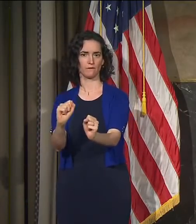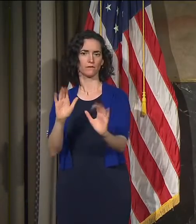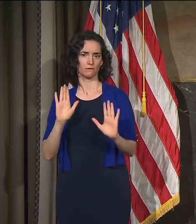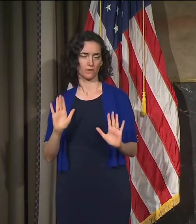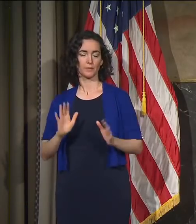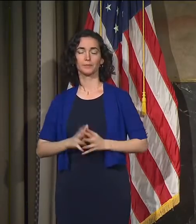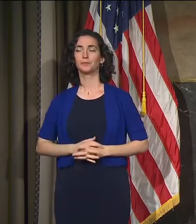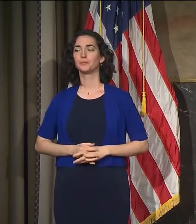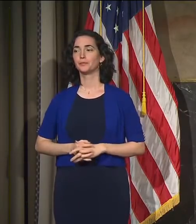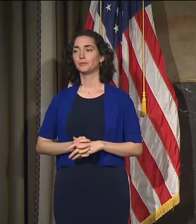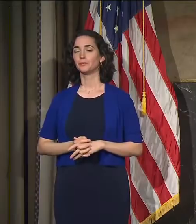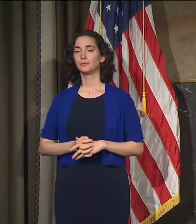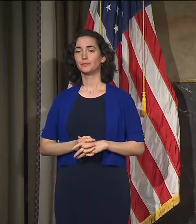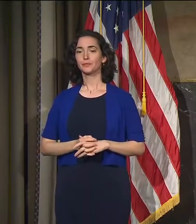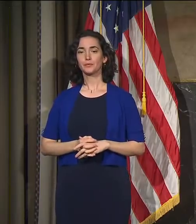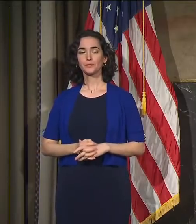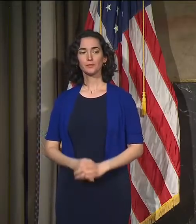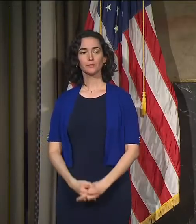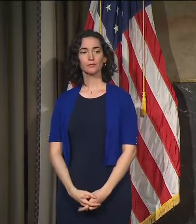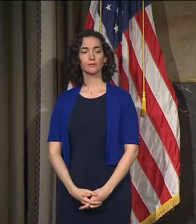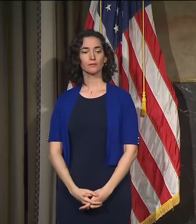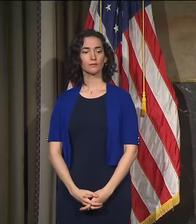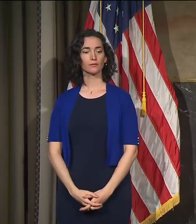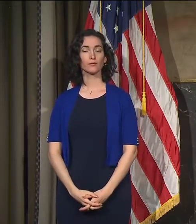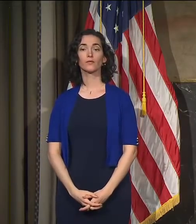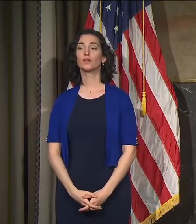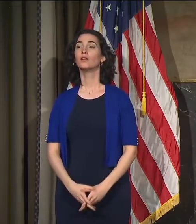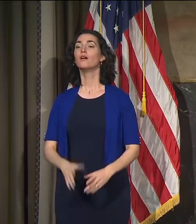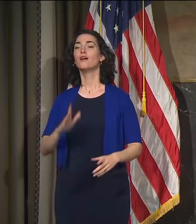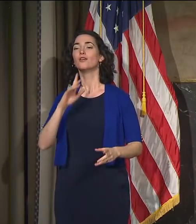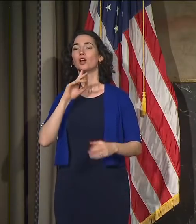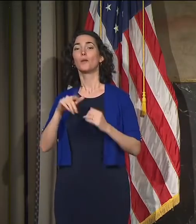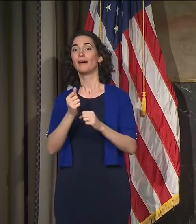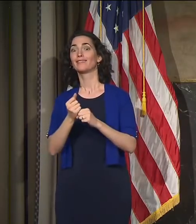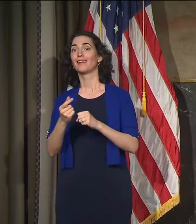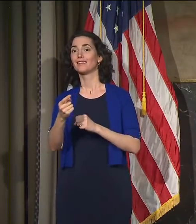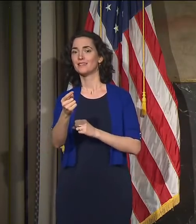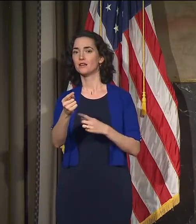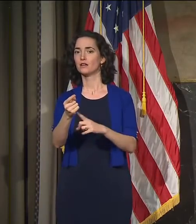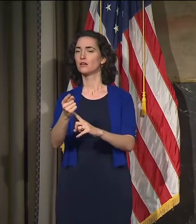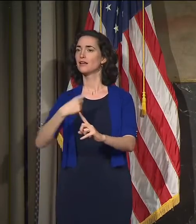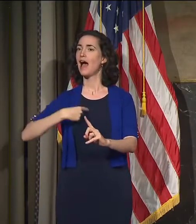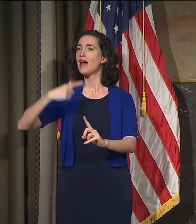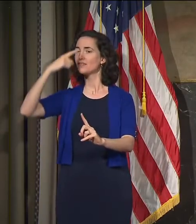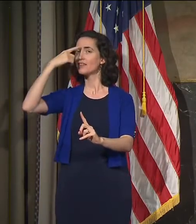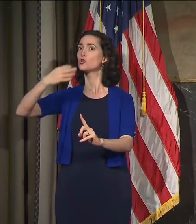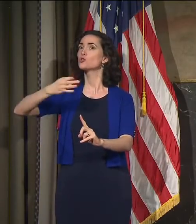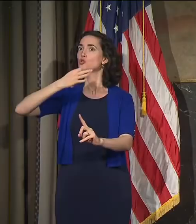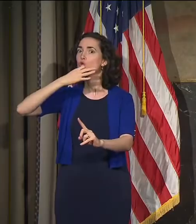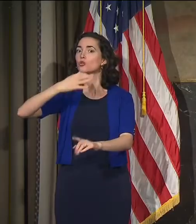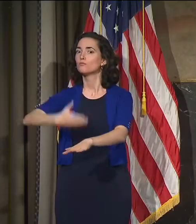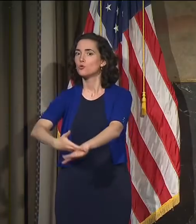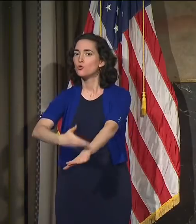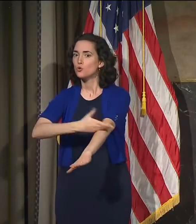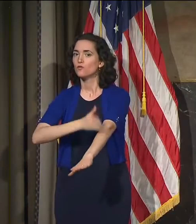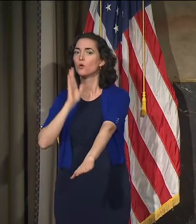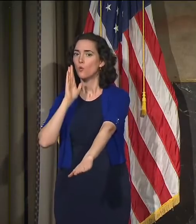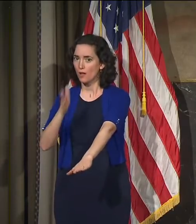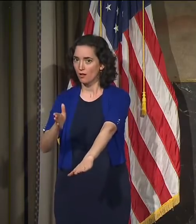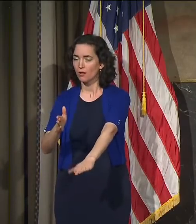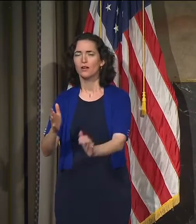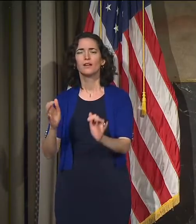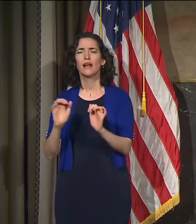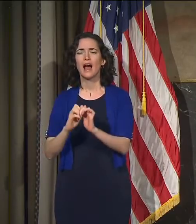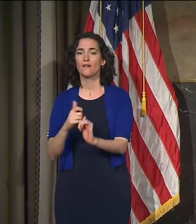Speaking of next year, I do believe that there is a light at the end of the tunnel, and it's coming to us by way of the vaccines and